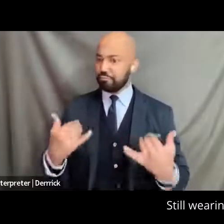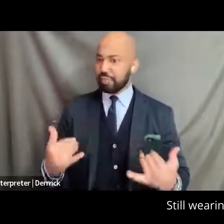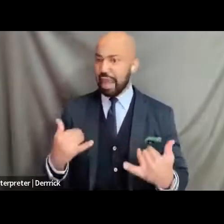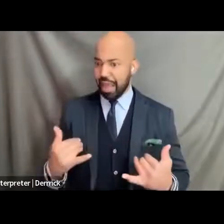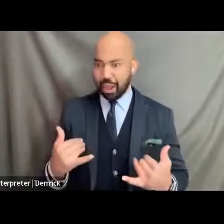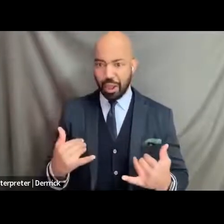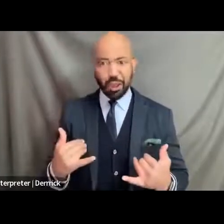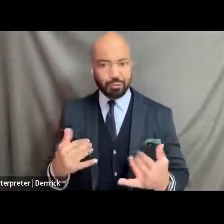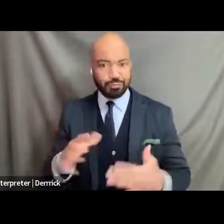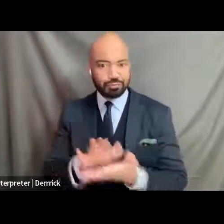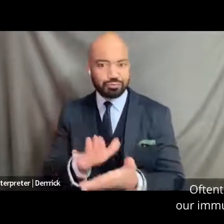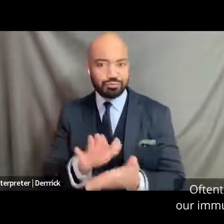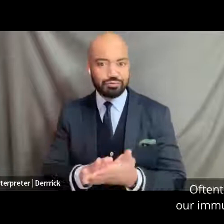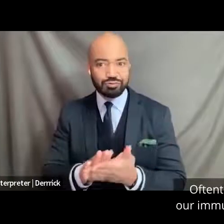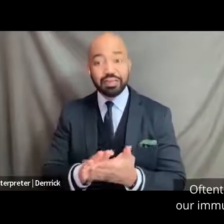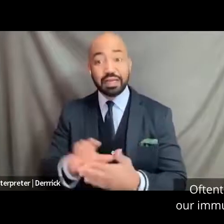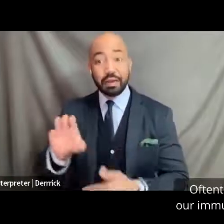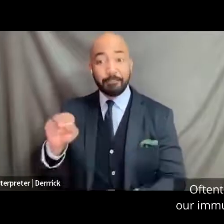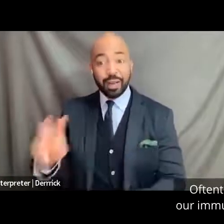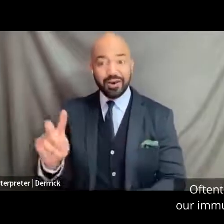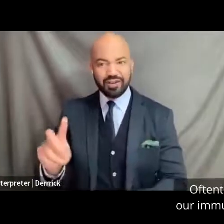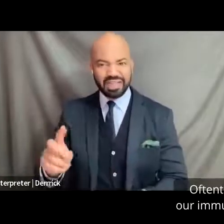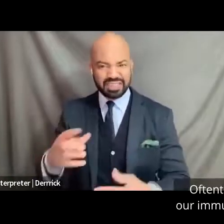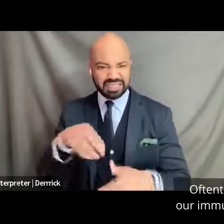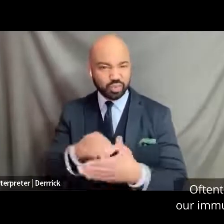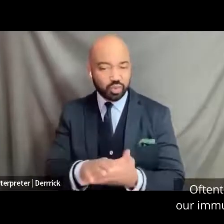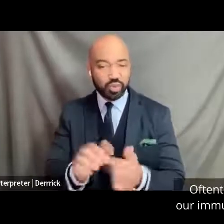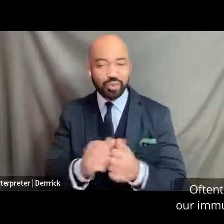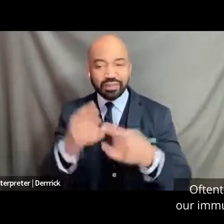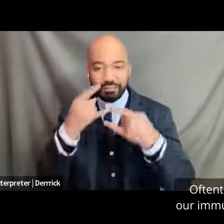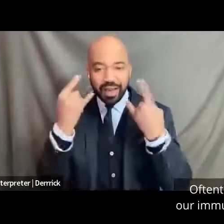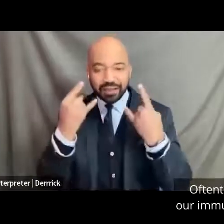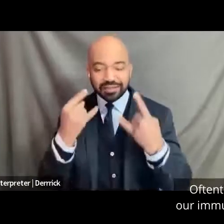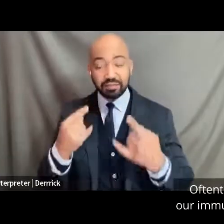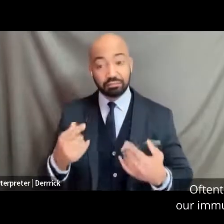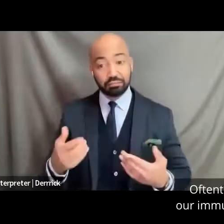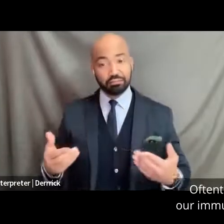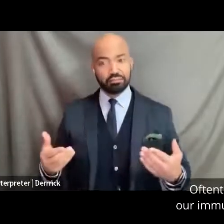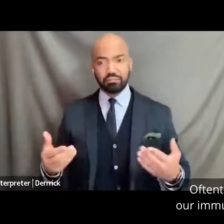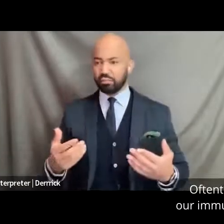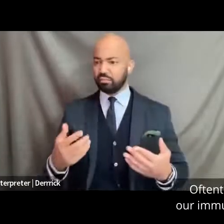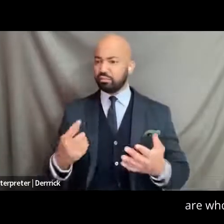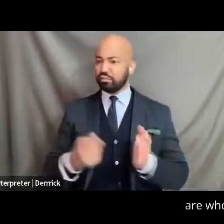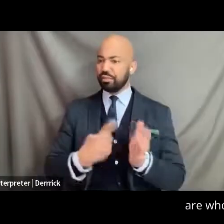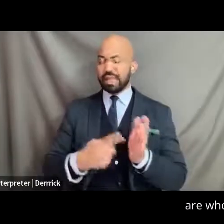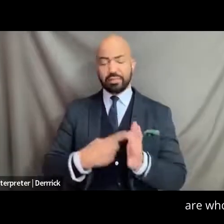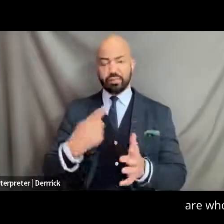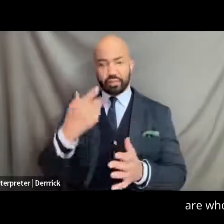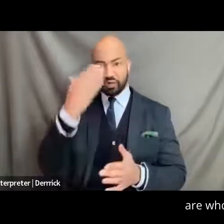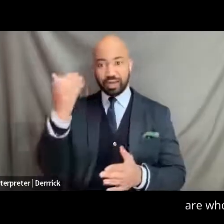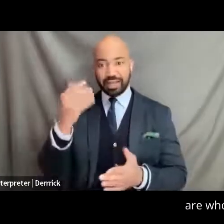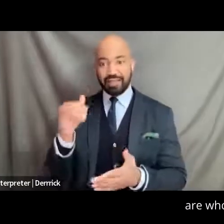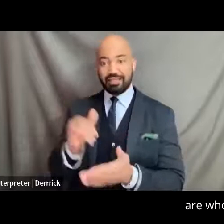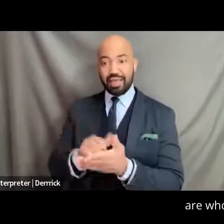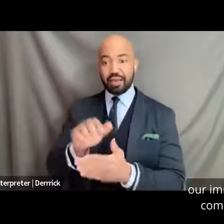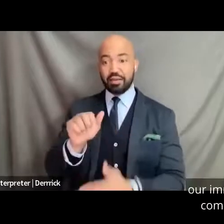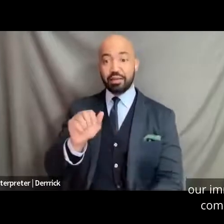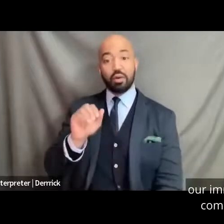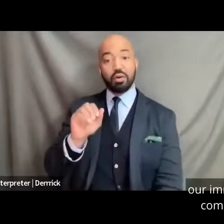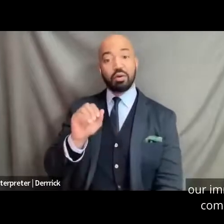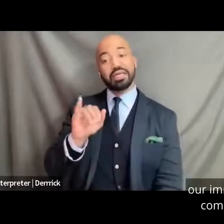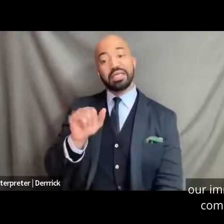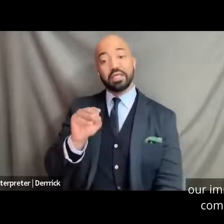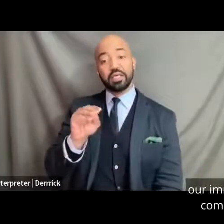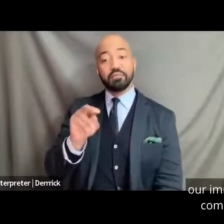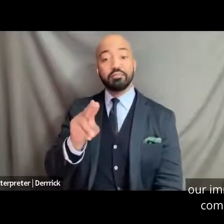maryland um you know oftentimes you know we we forget that our immunocompromised kids are who we are fighting for are